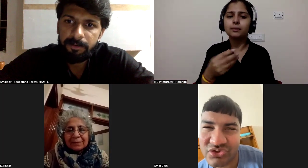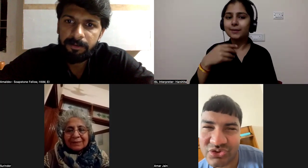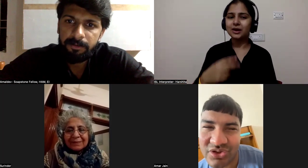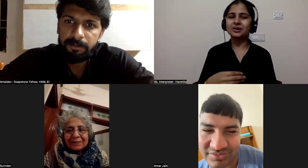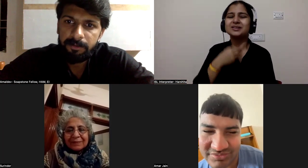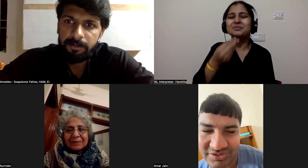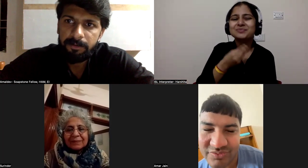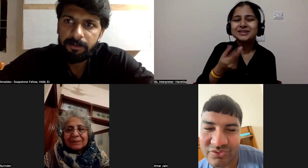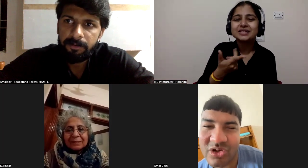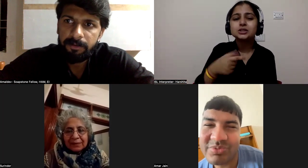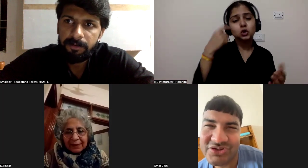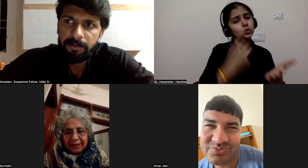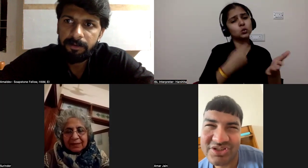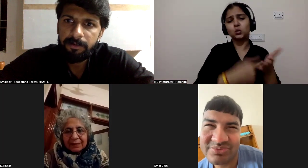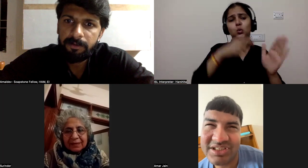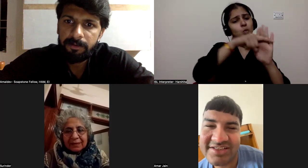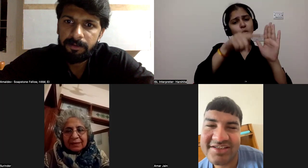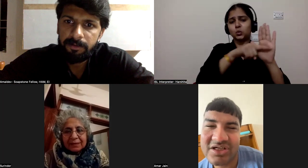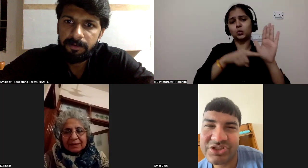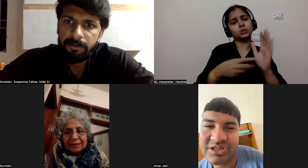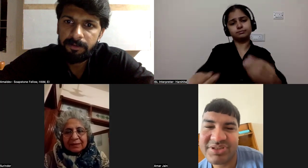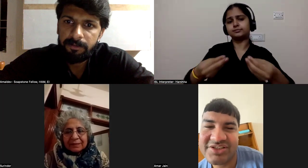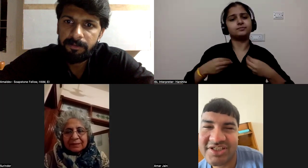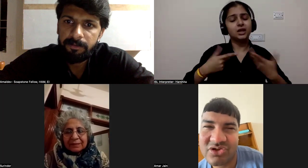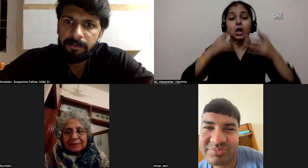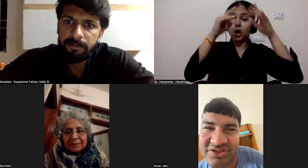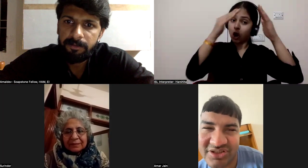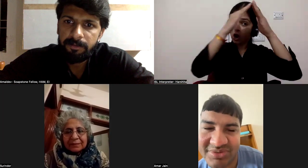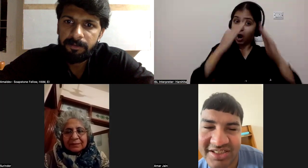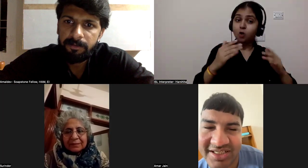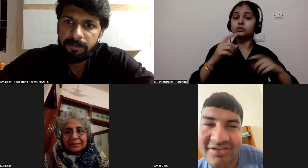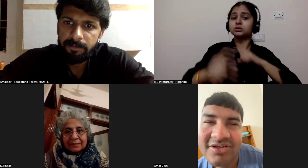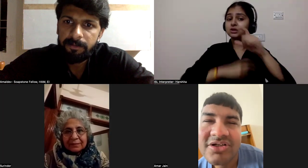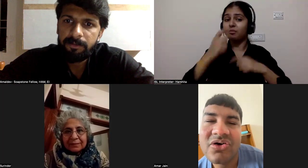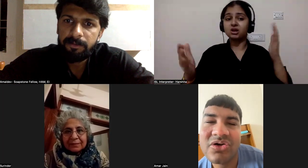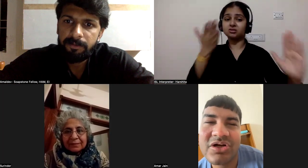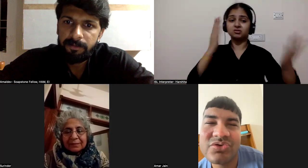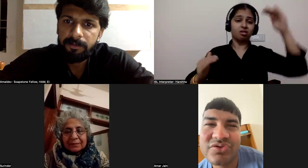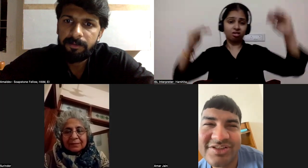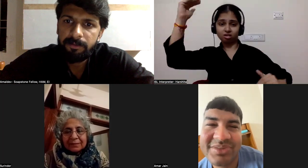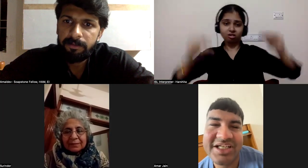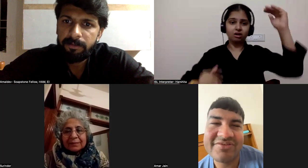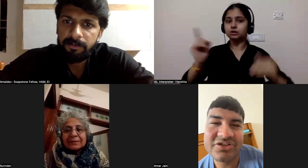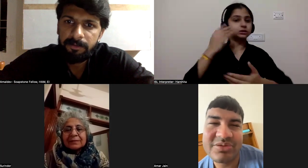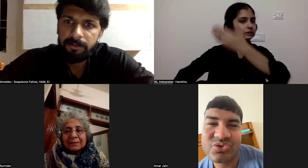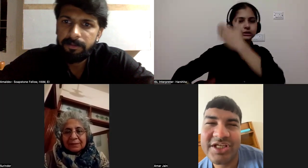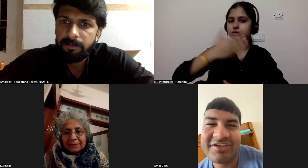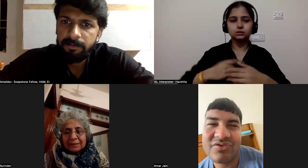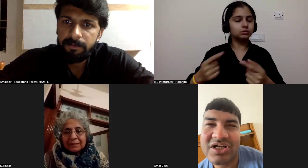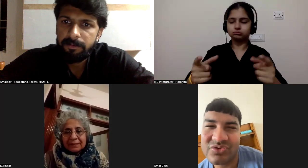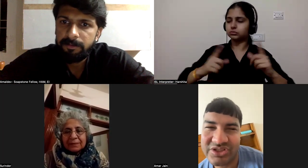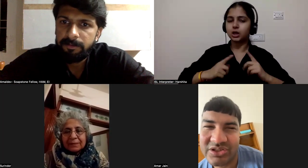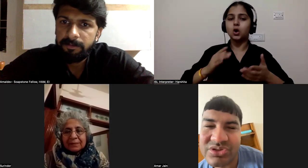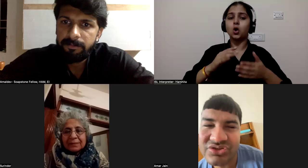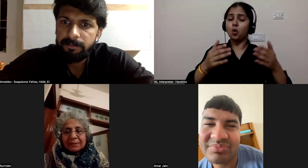with a circular for all persons with disabilities that housing companies cannot be discriminating on grounds of disability when it comes to giving